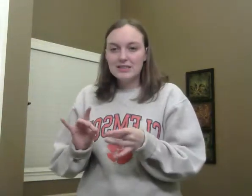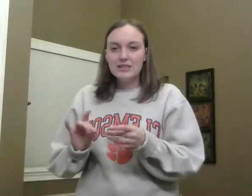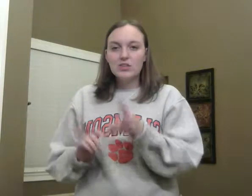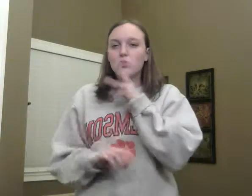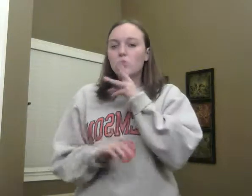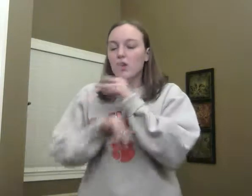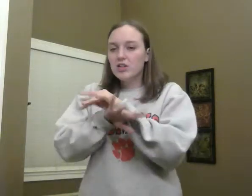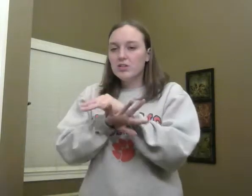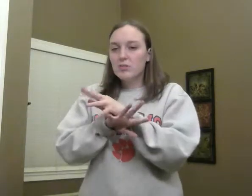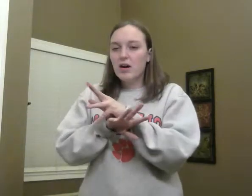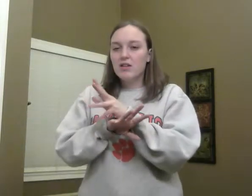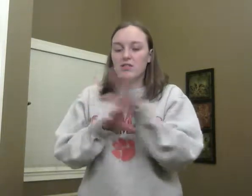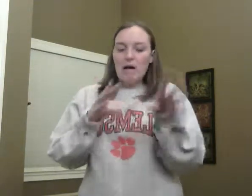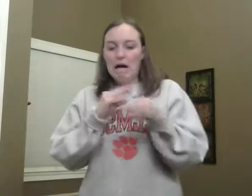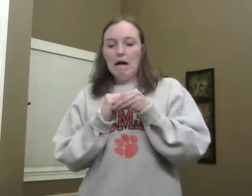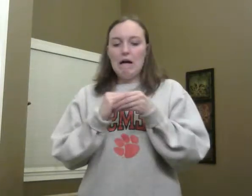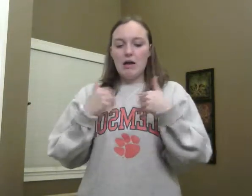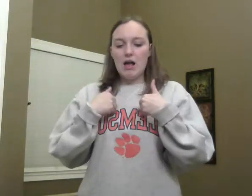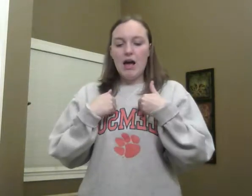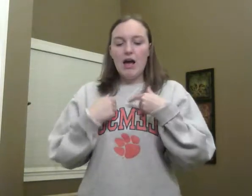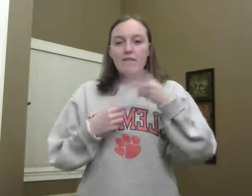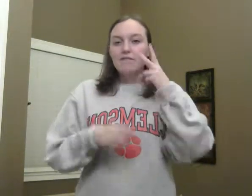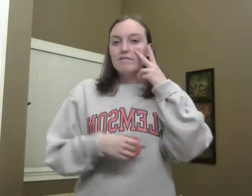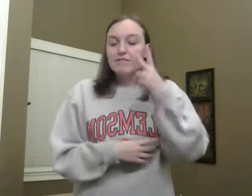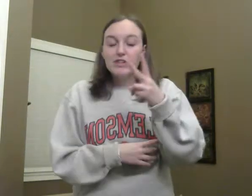good vision and can move quickly. She got it. Ready?